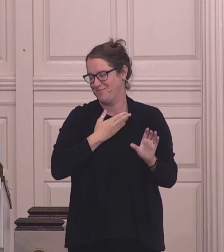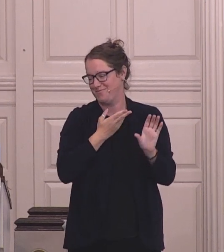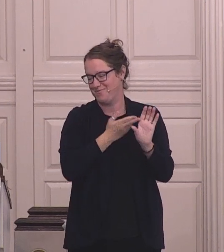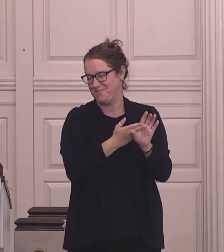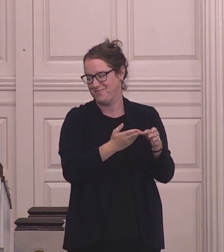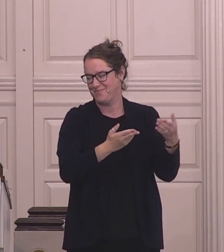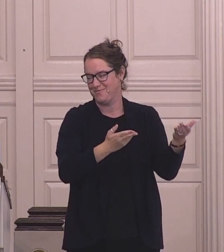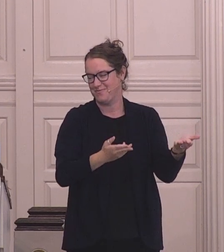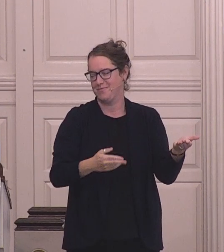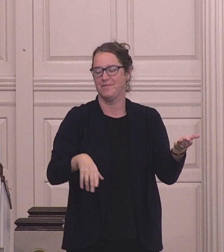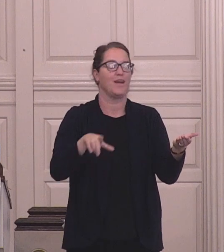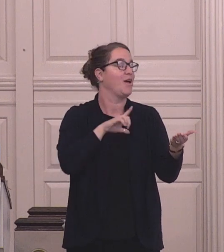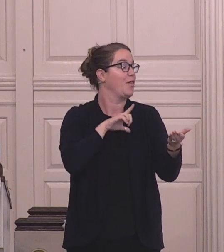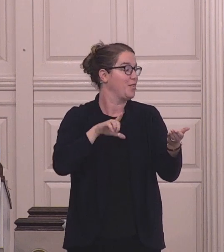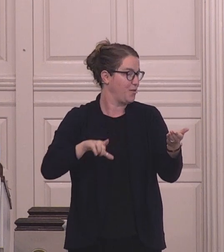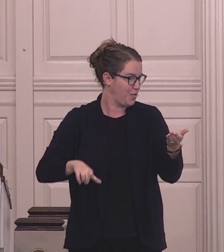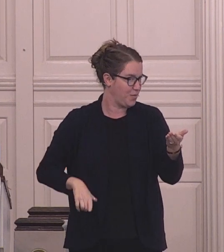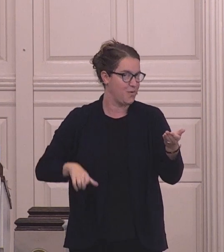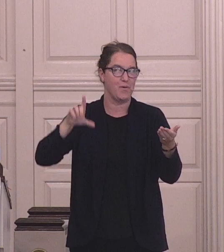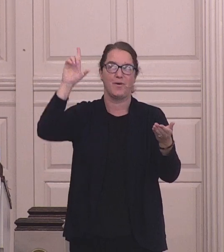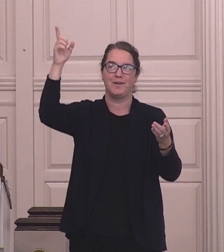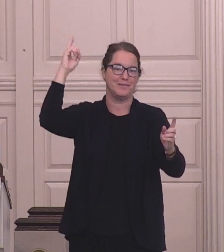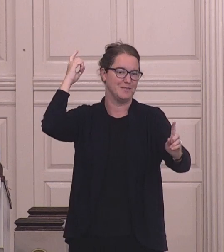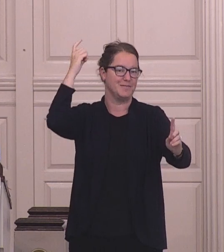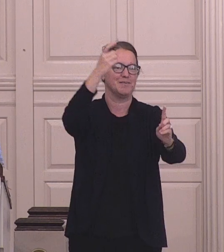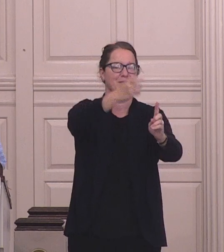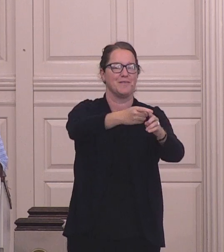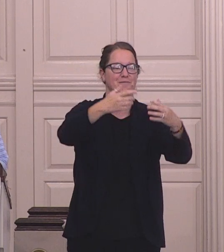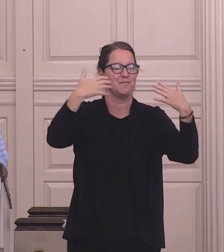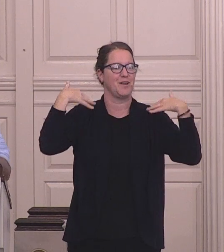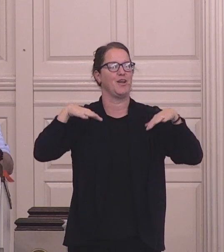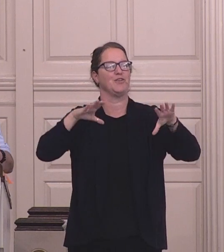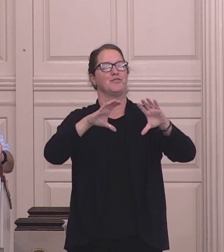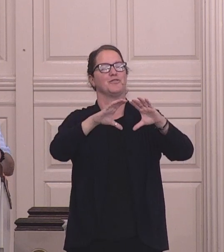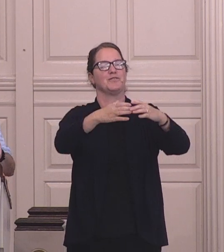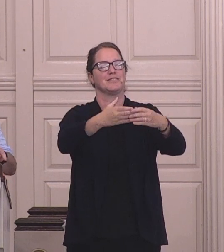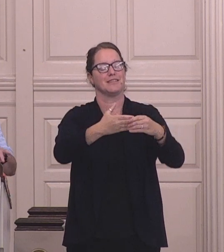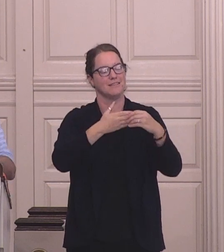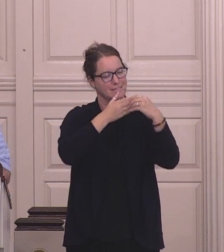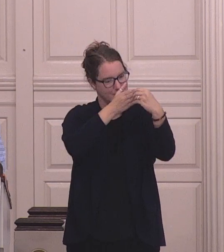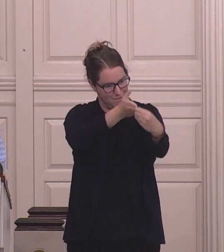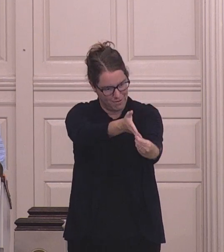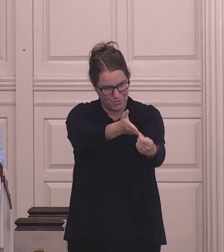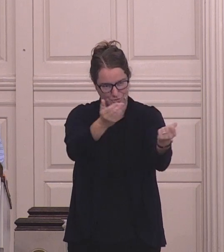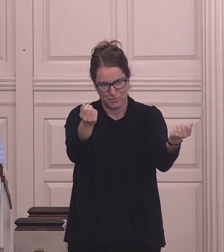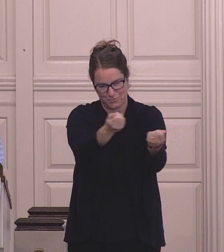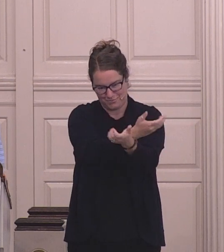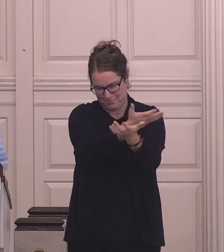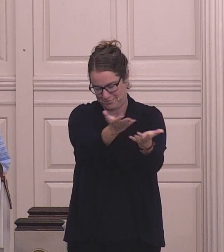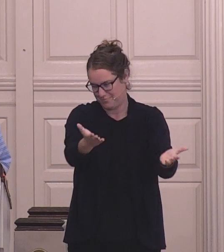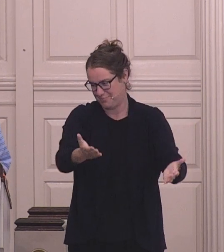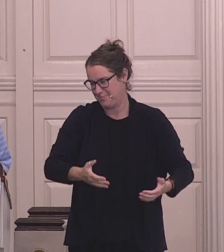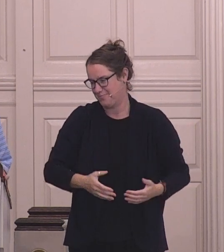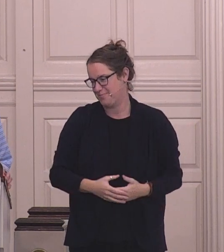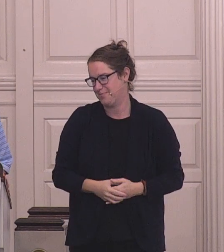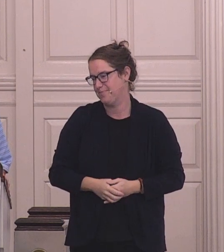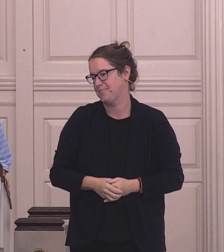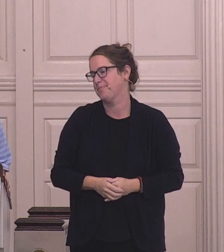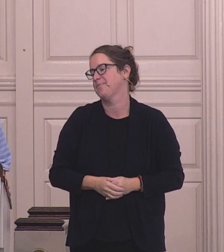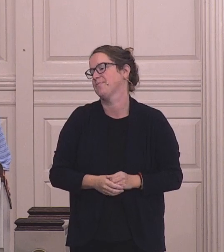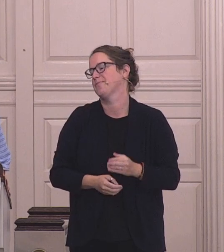The Lord has put angels in charge of you to guard you in all your ways.